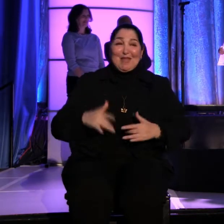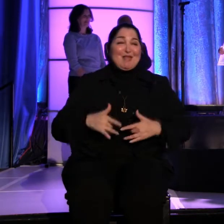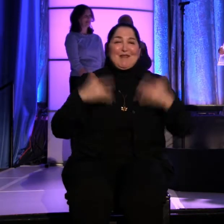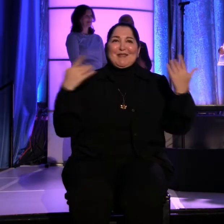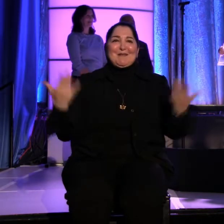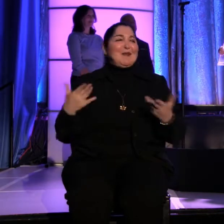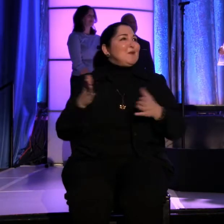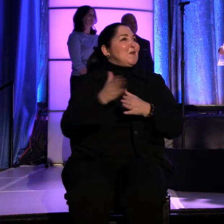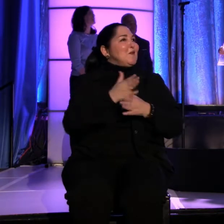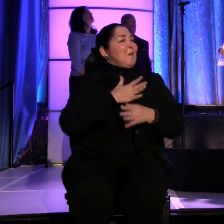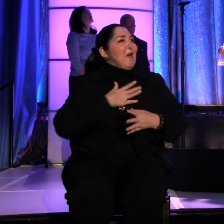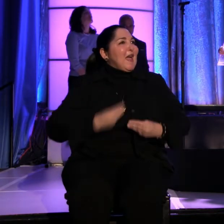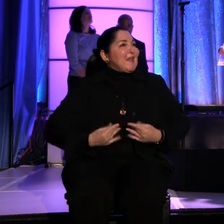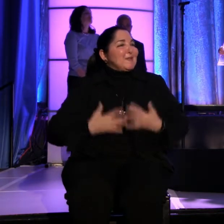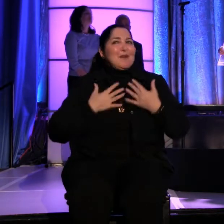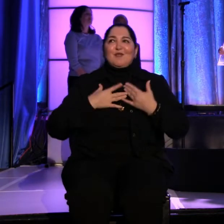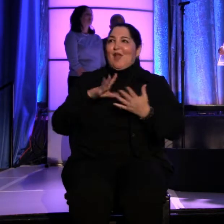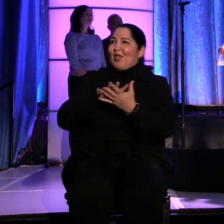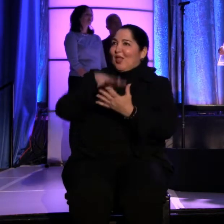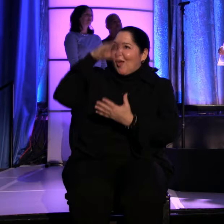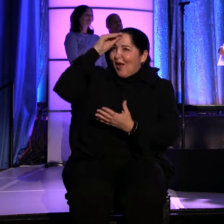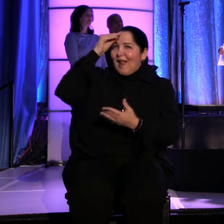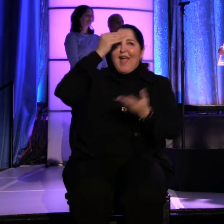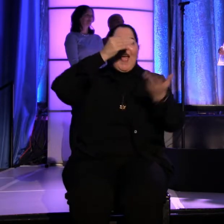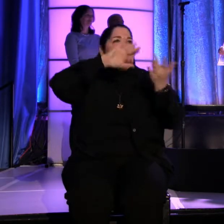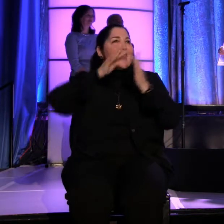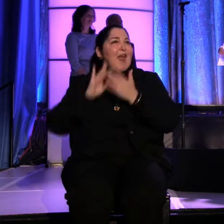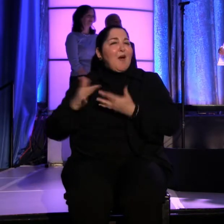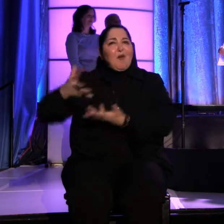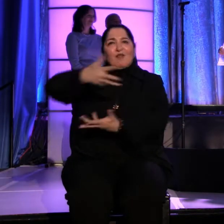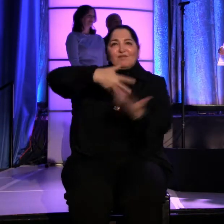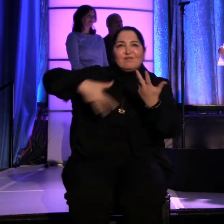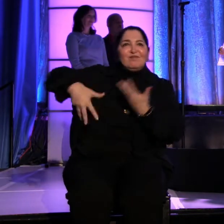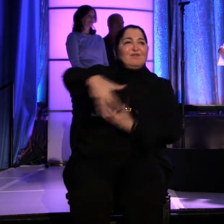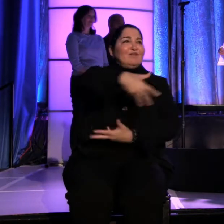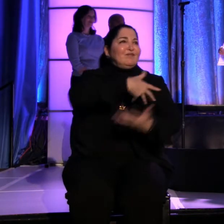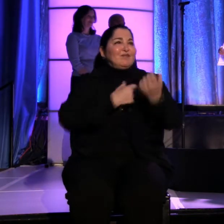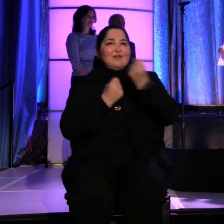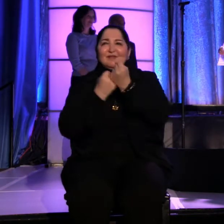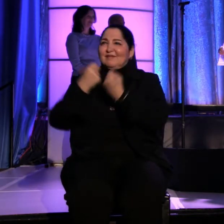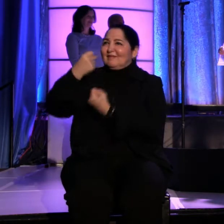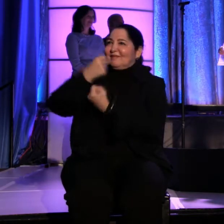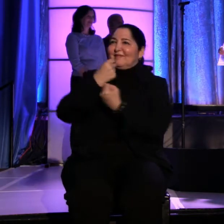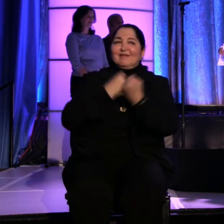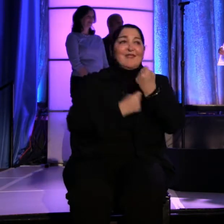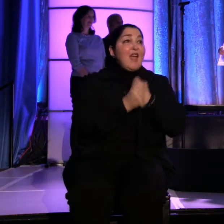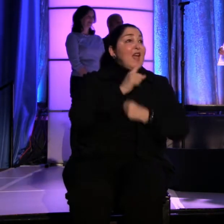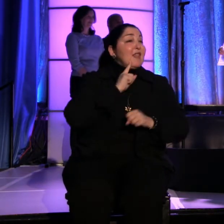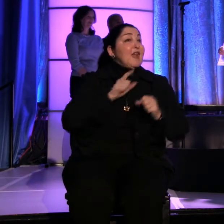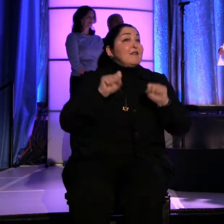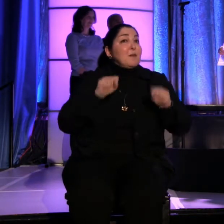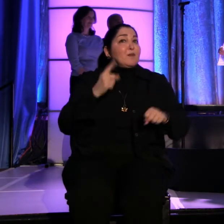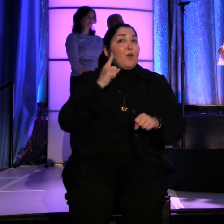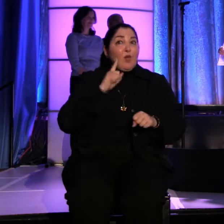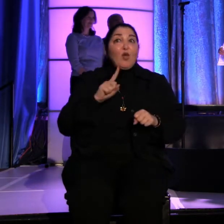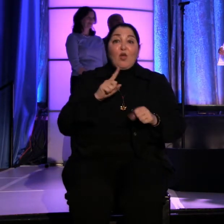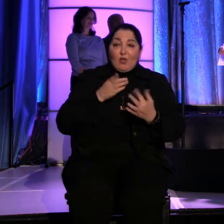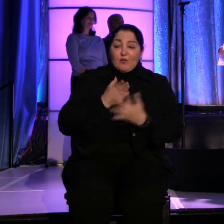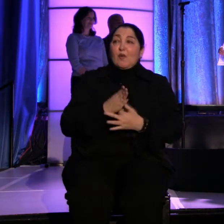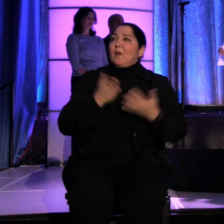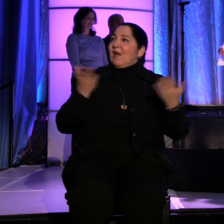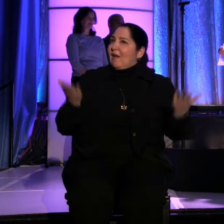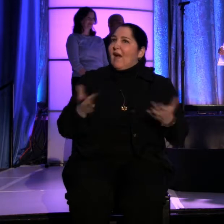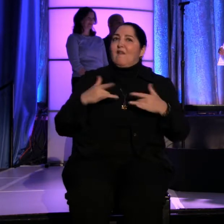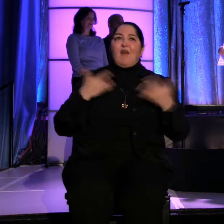the inspiration, learning, networking, and all-around camaraderie that is only possible through an event like APAP